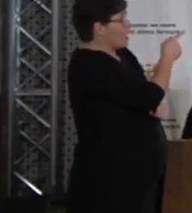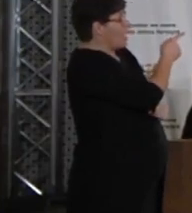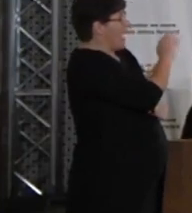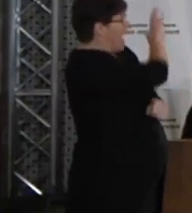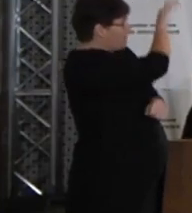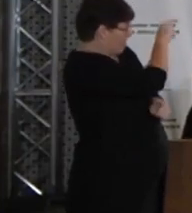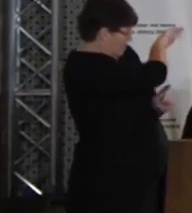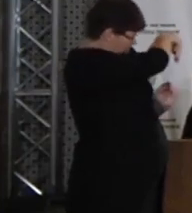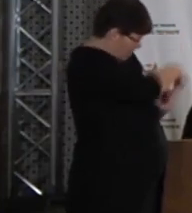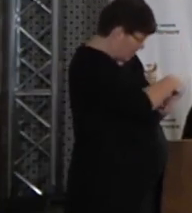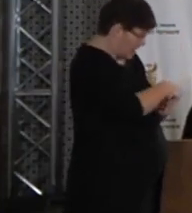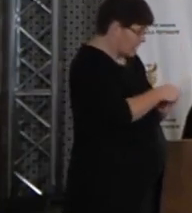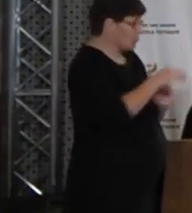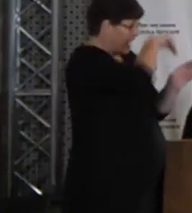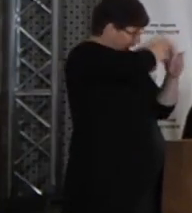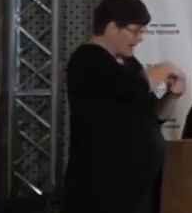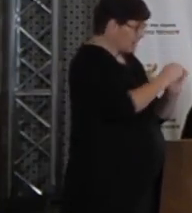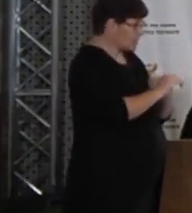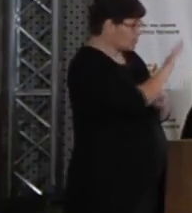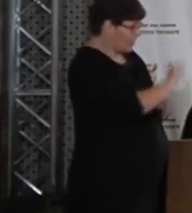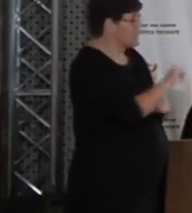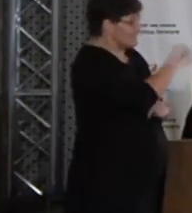country. Is that what you are saying?